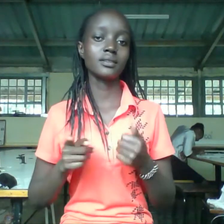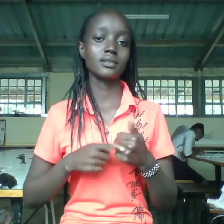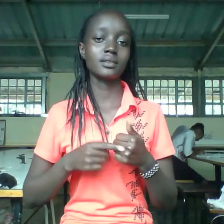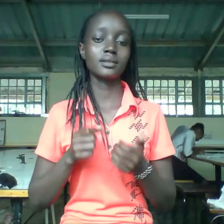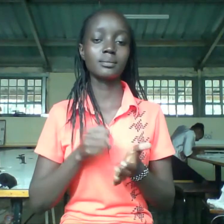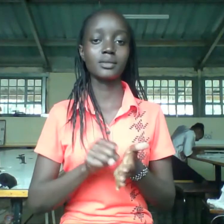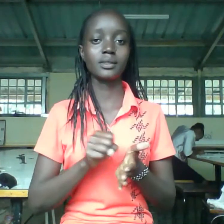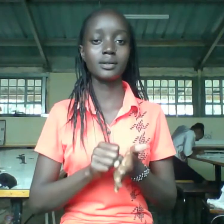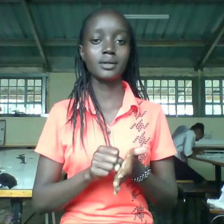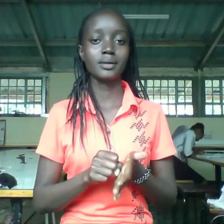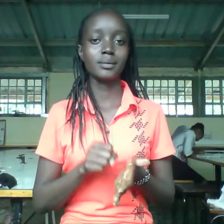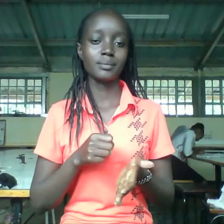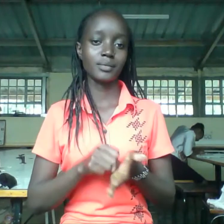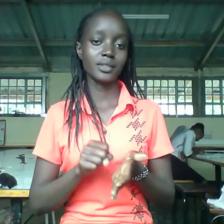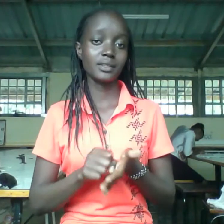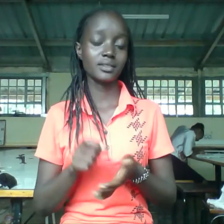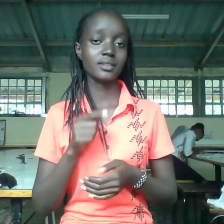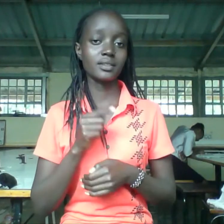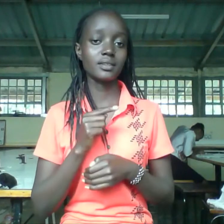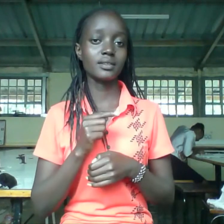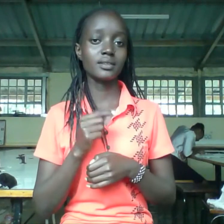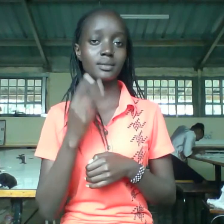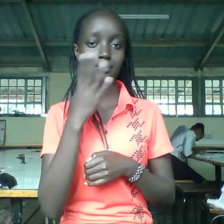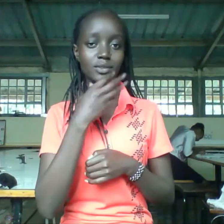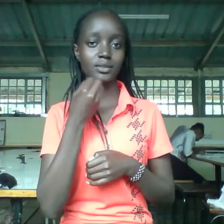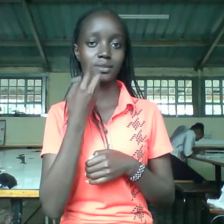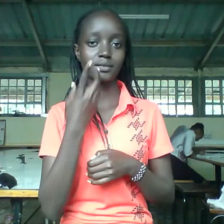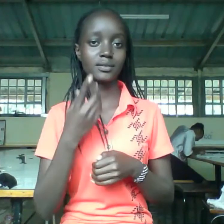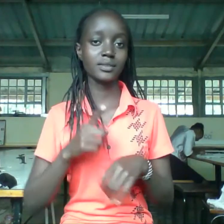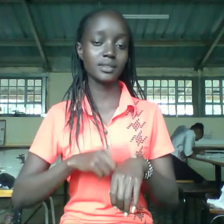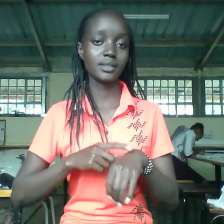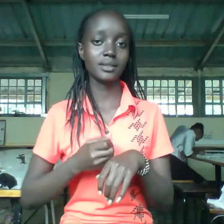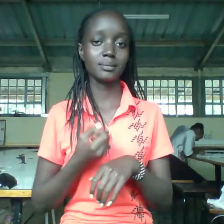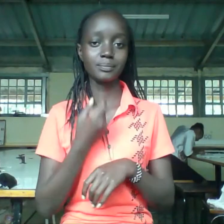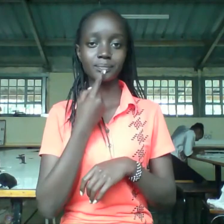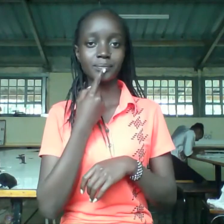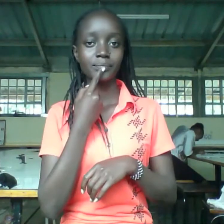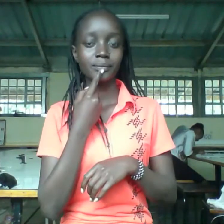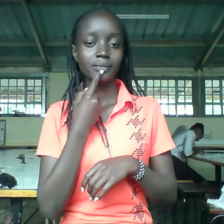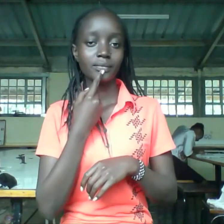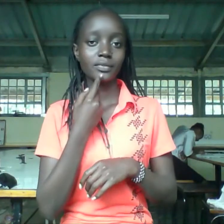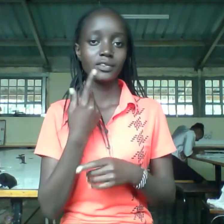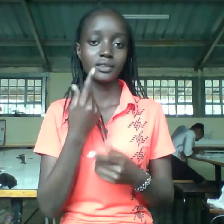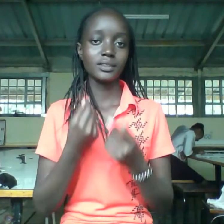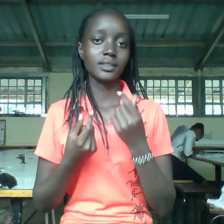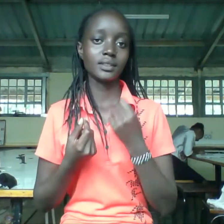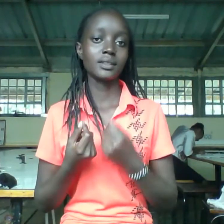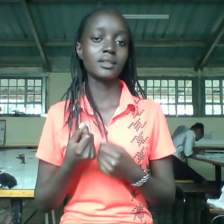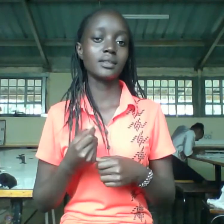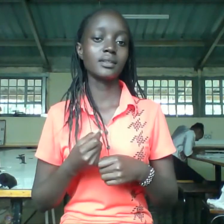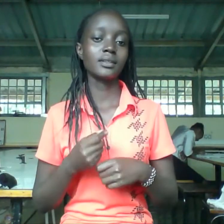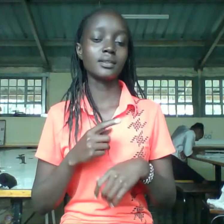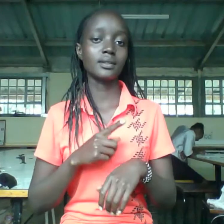adorable, circling at their mother's feet, that he spent most of the morning just observing the